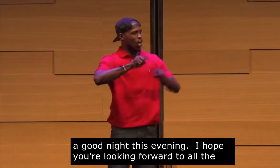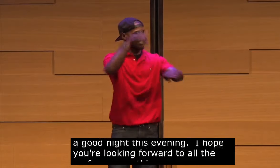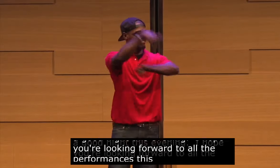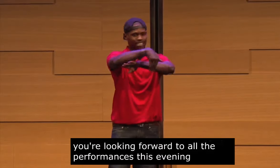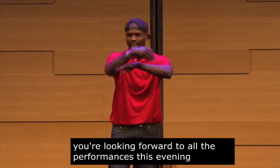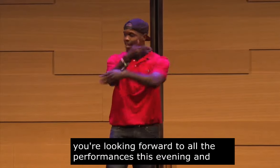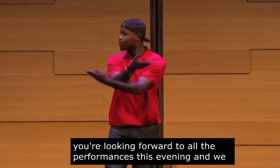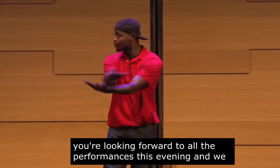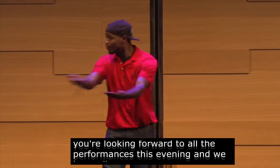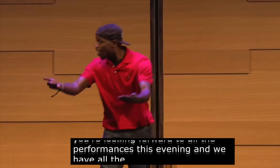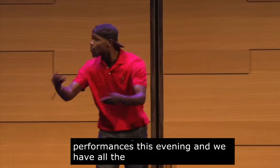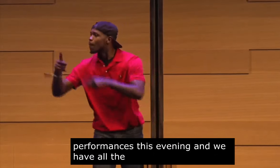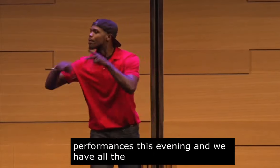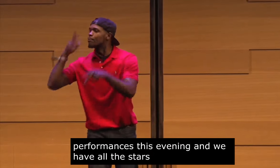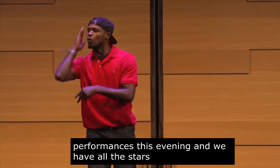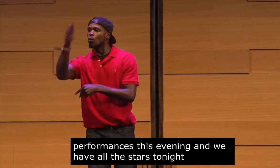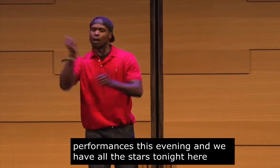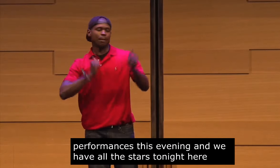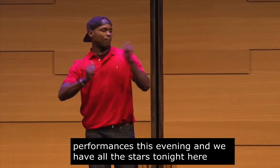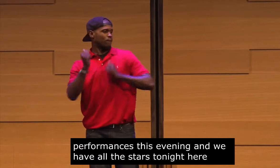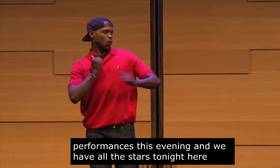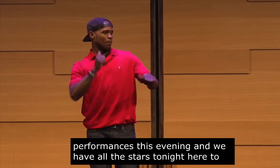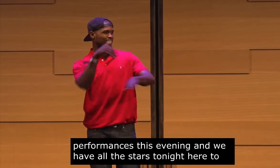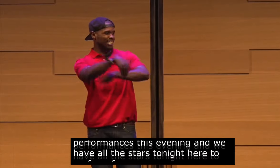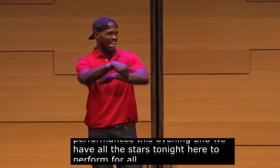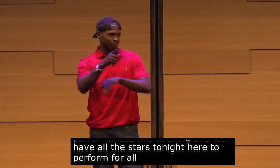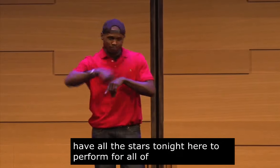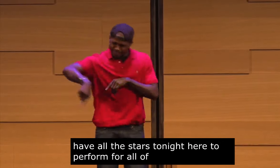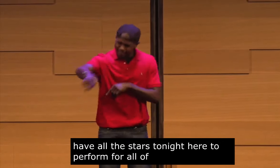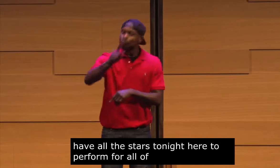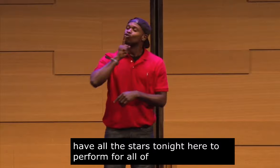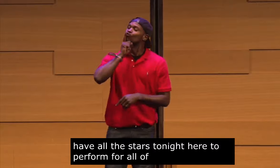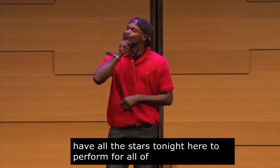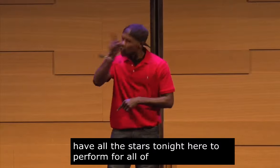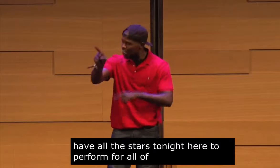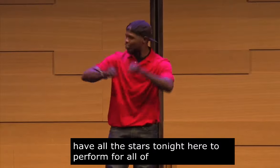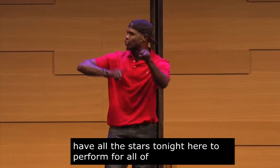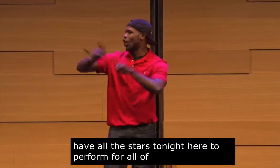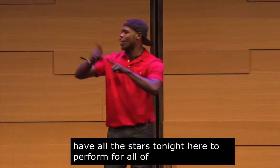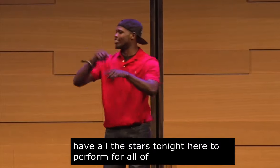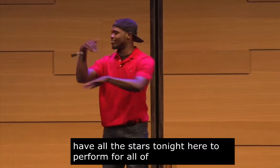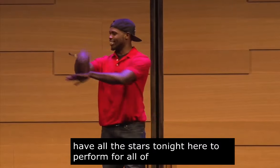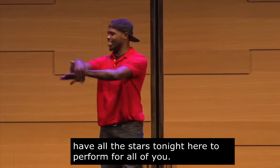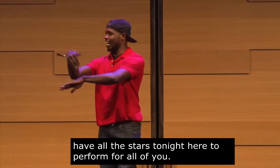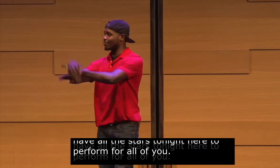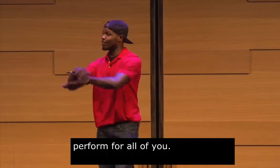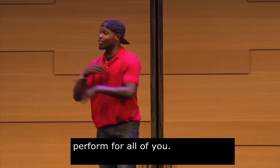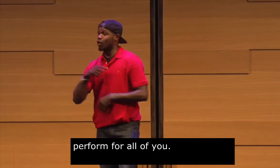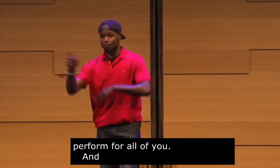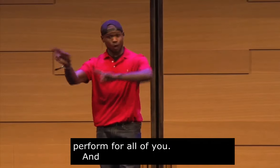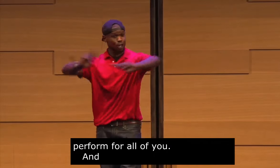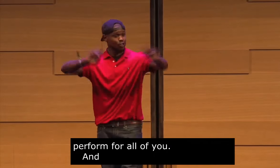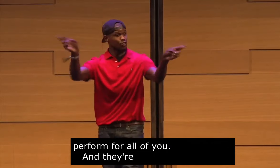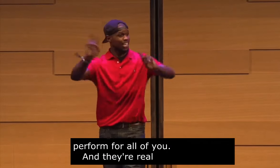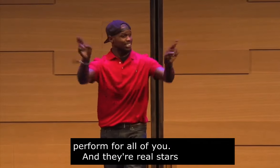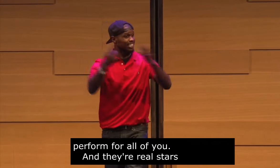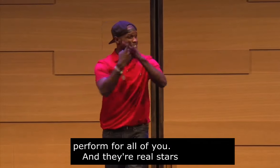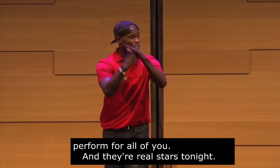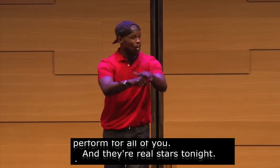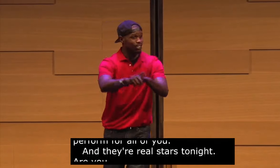this evening, and we have all the stars tonight here to perform for all of you. And they're real stars tonight.